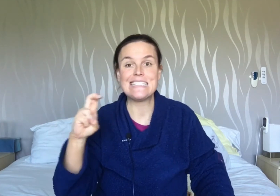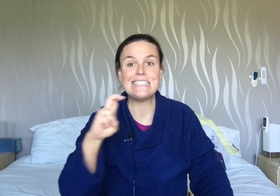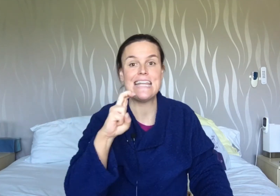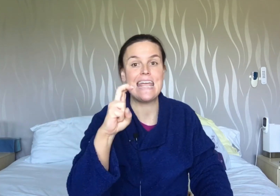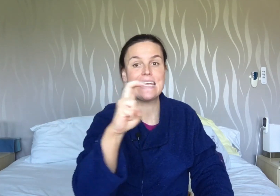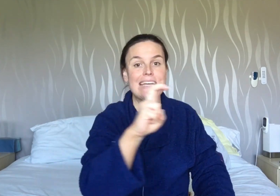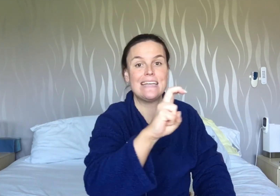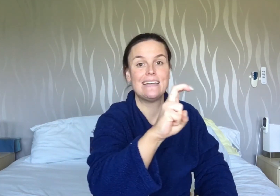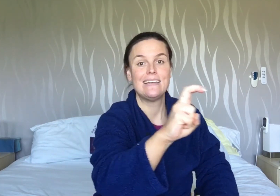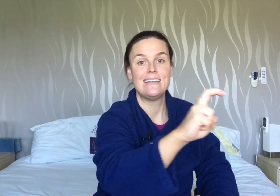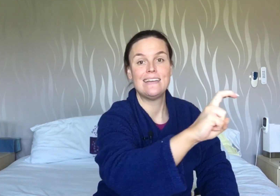Snake.